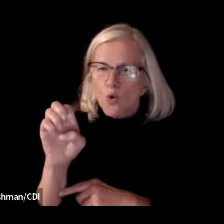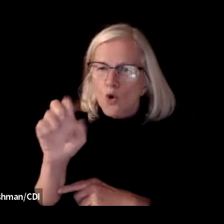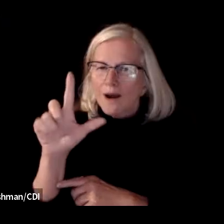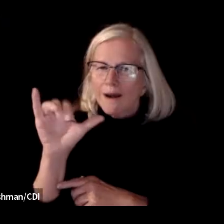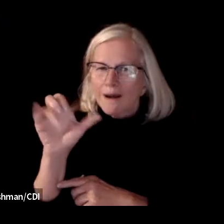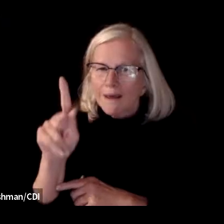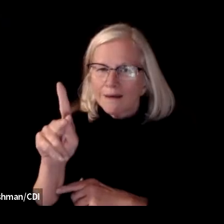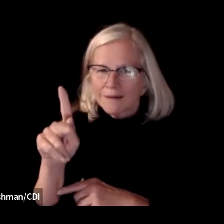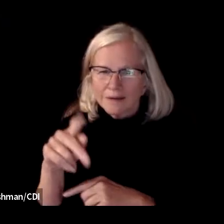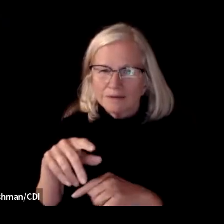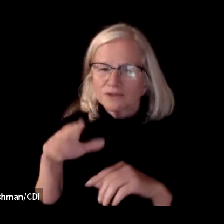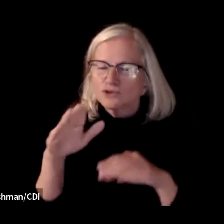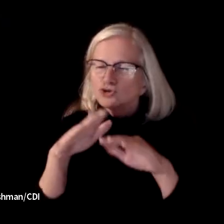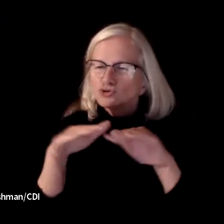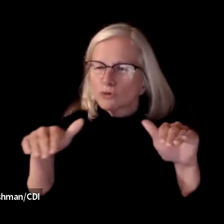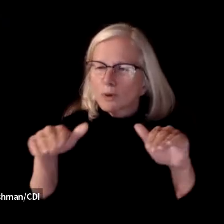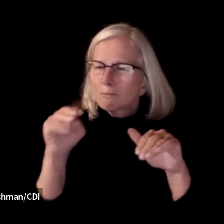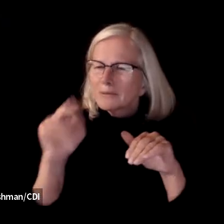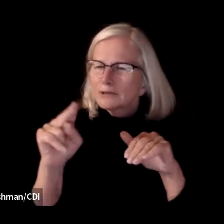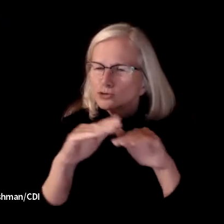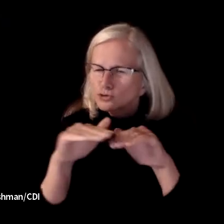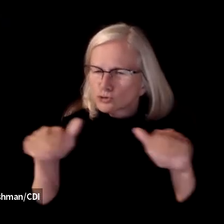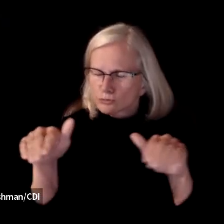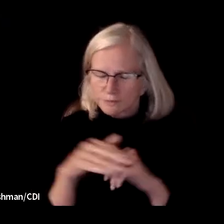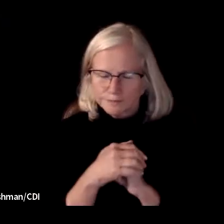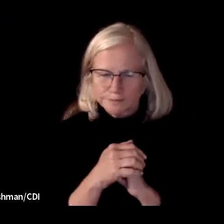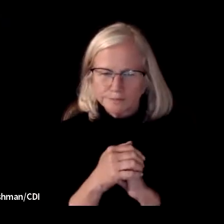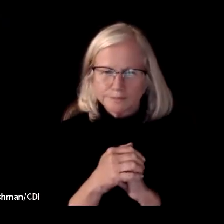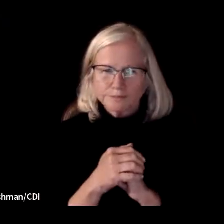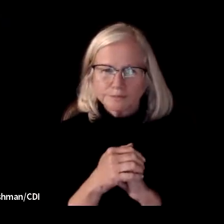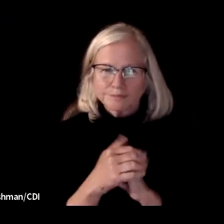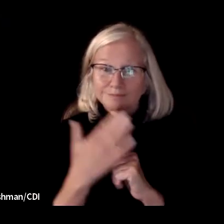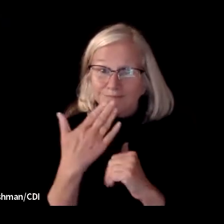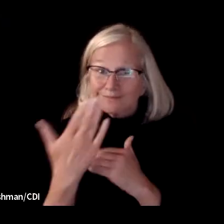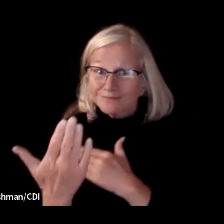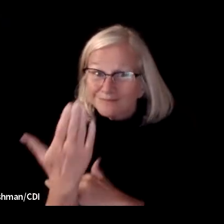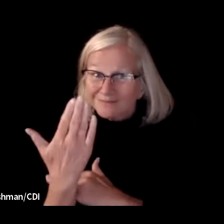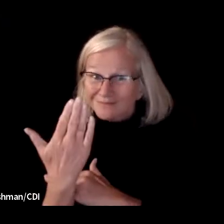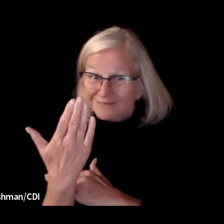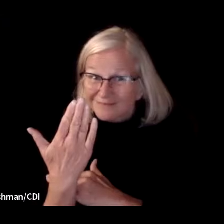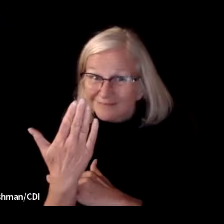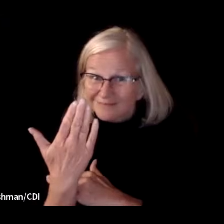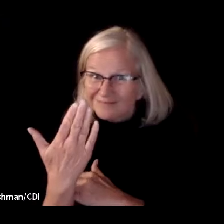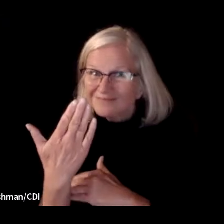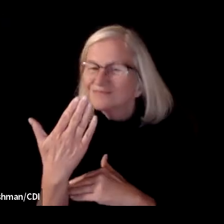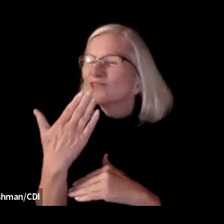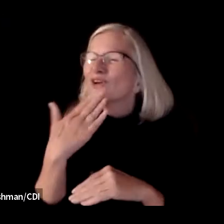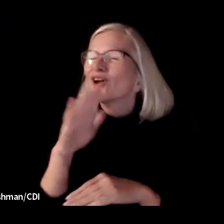our numbers continue to be concerning. Today, Minnesota is reporting an additional